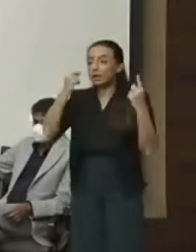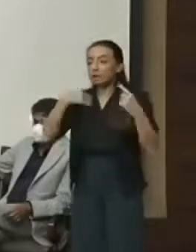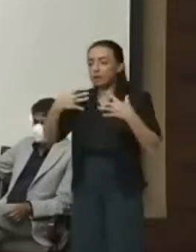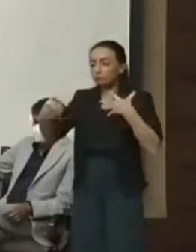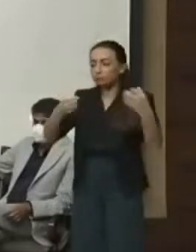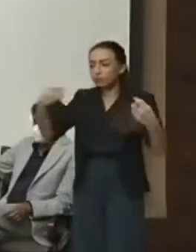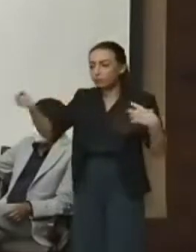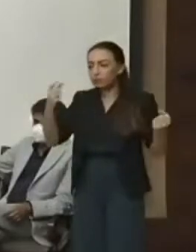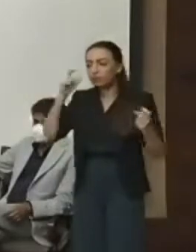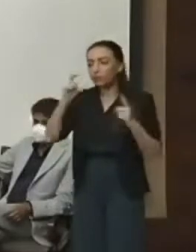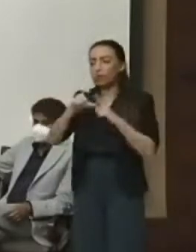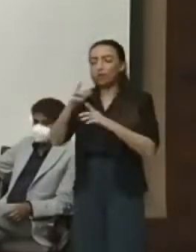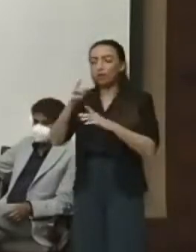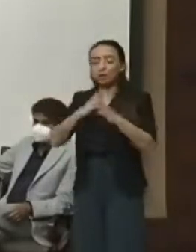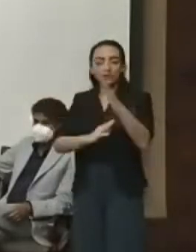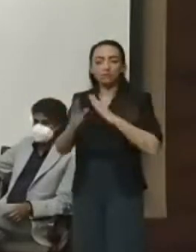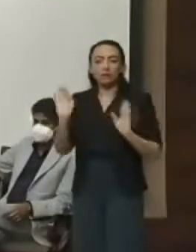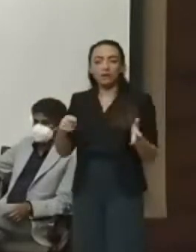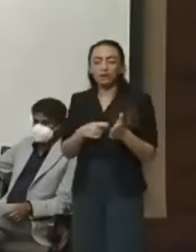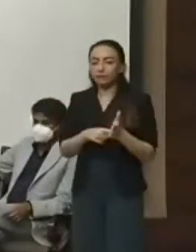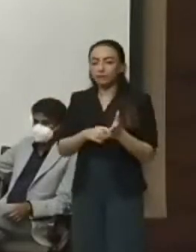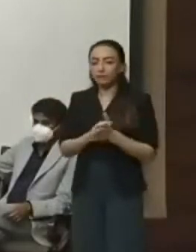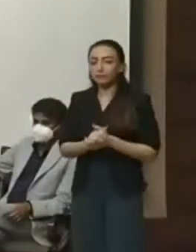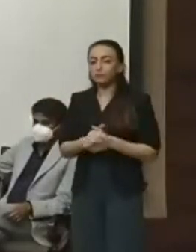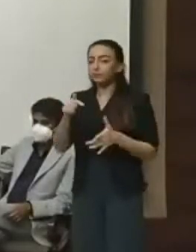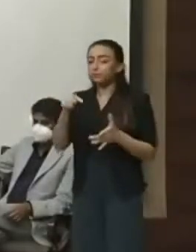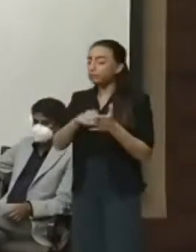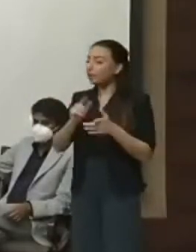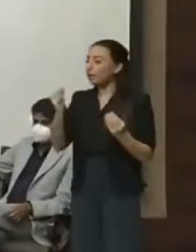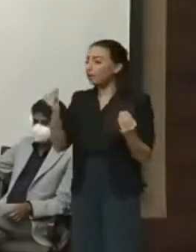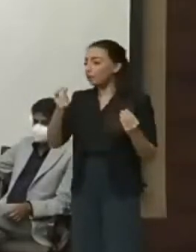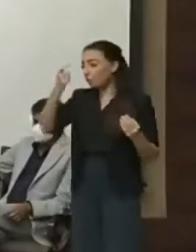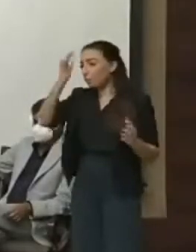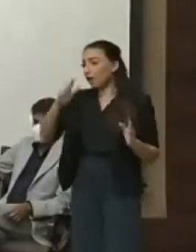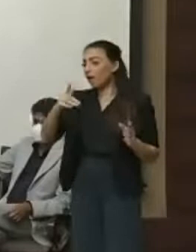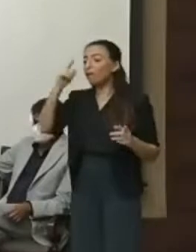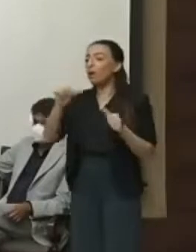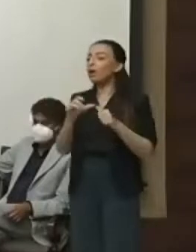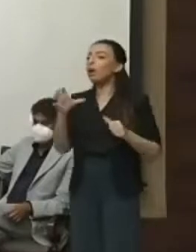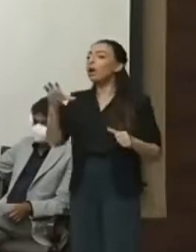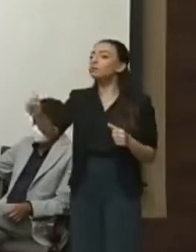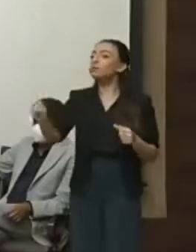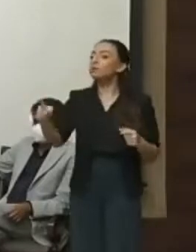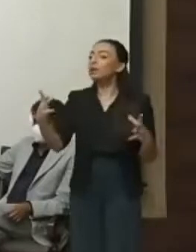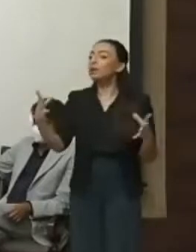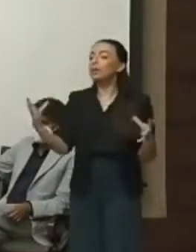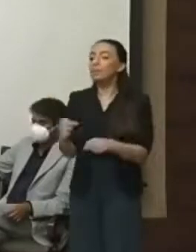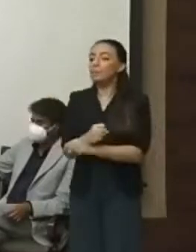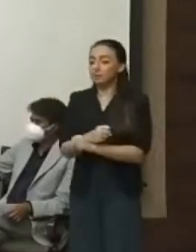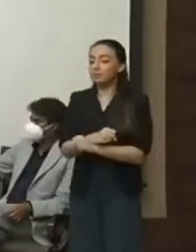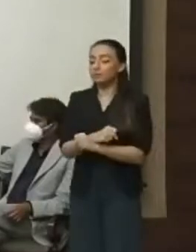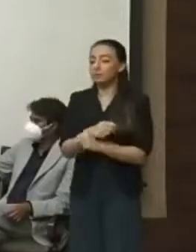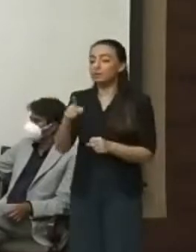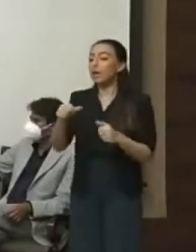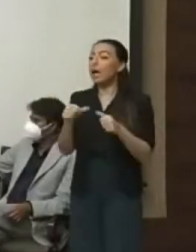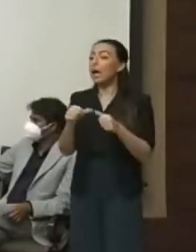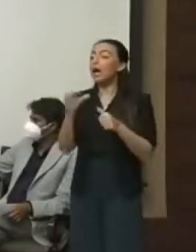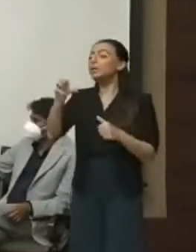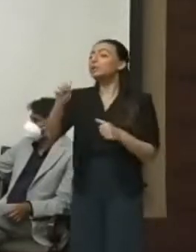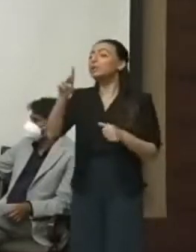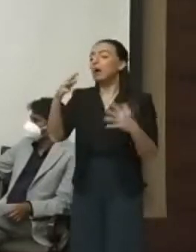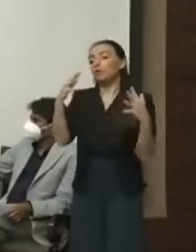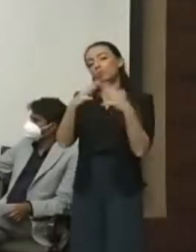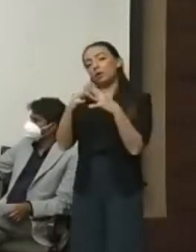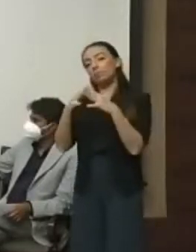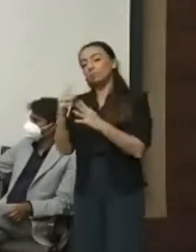people have towards disability. There is a problem with access. Now, access is not just access to websites